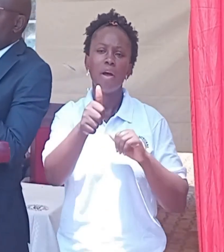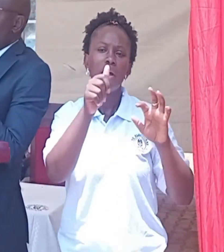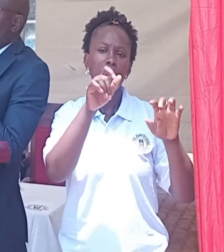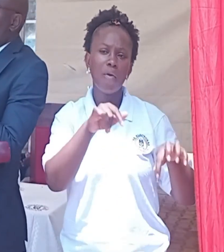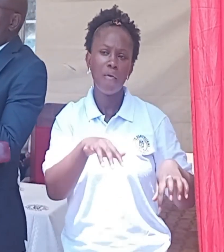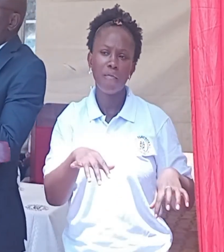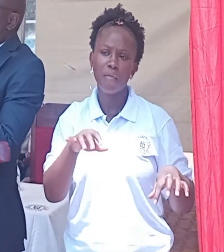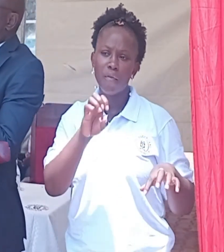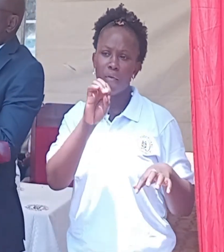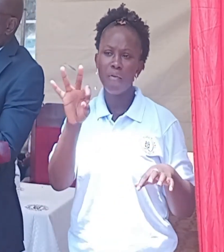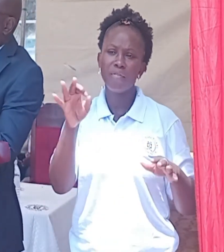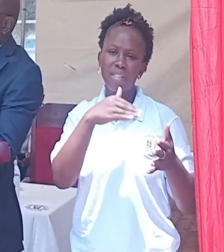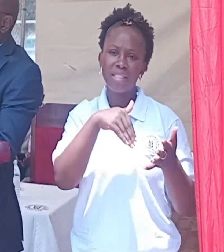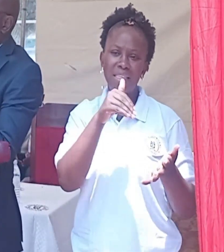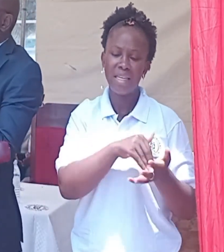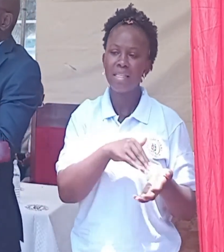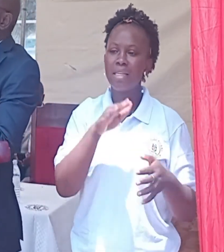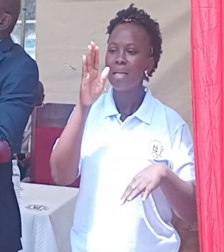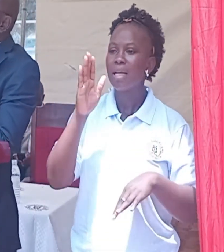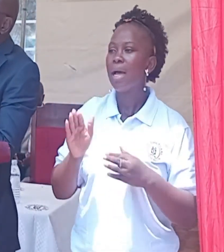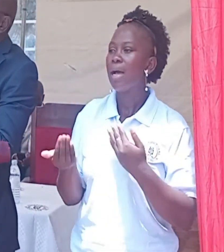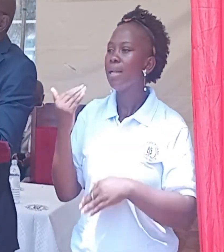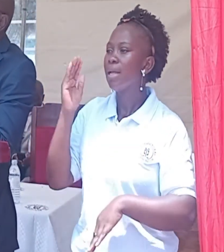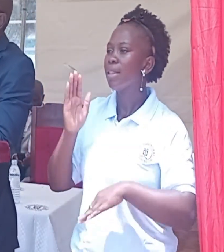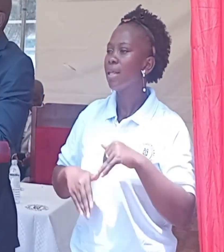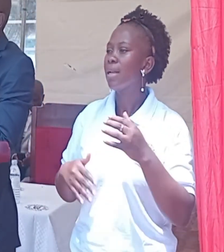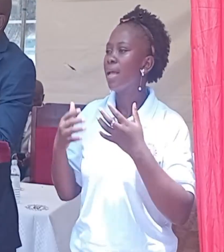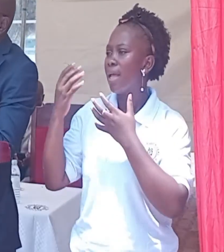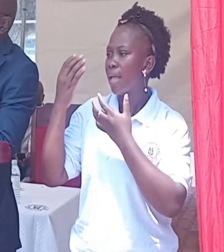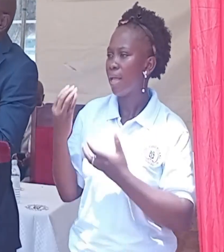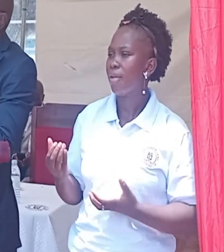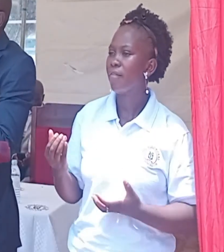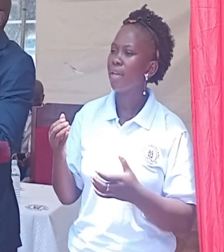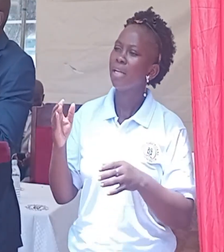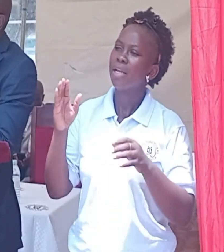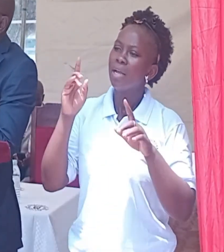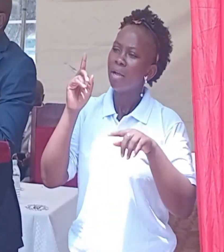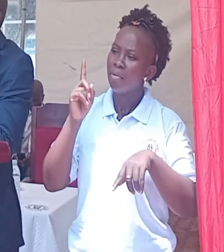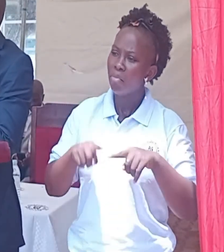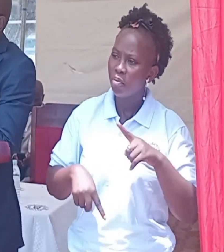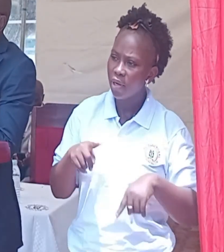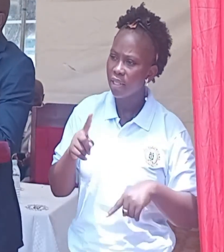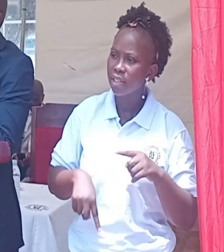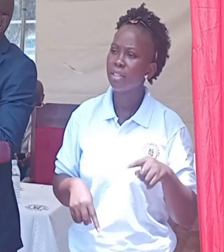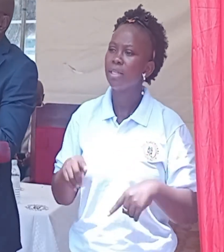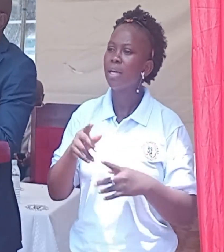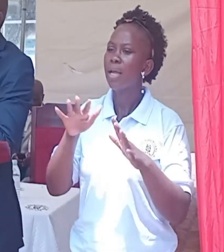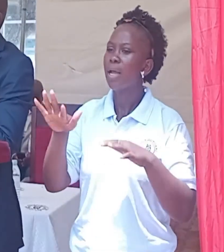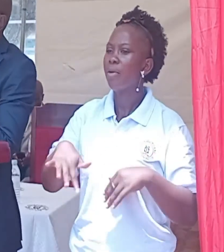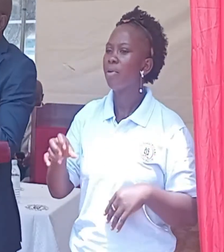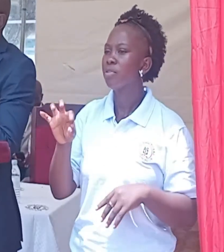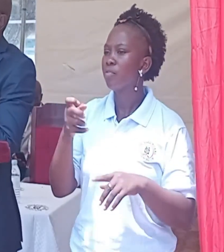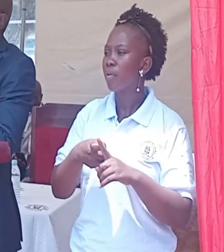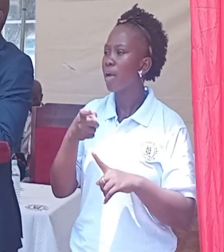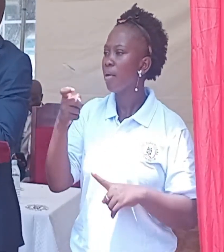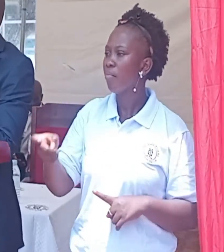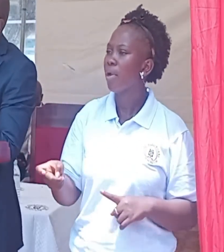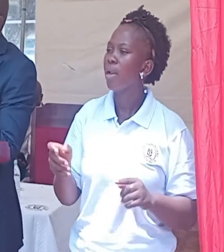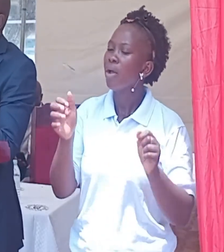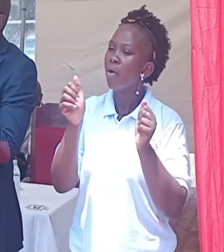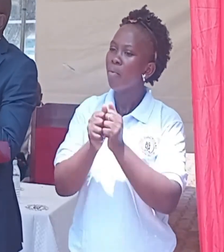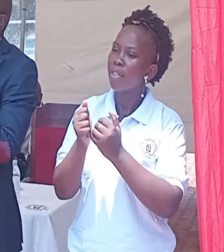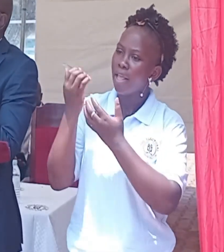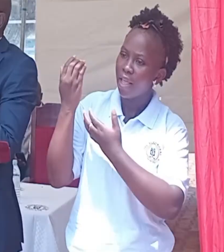centers much earlier than the heavily, densely voter populated areas of Kampala, with the